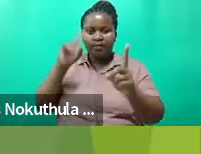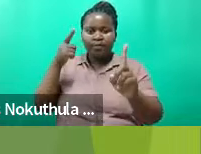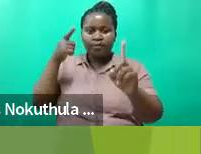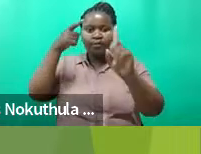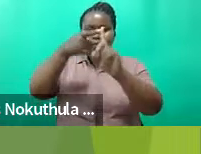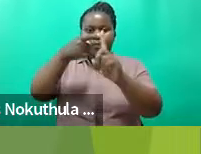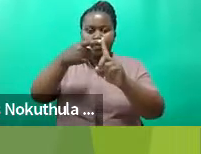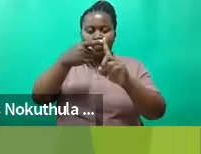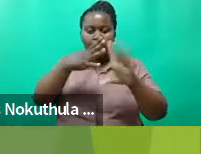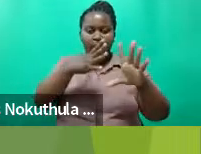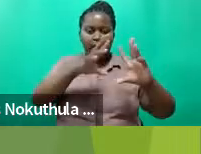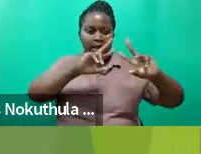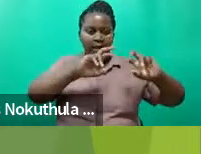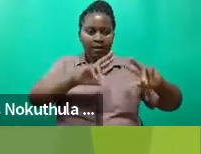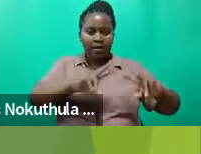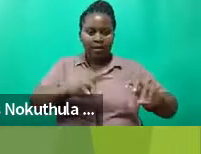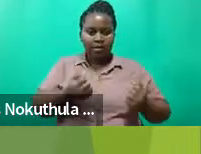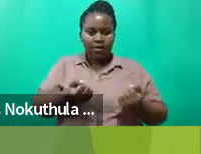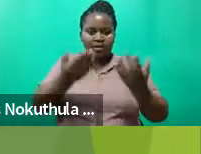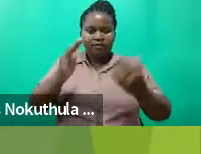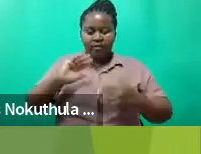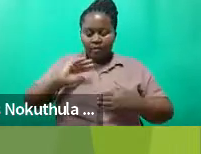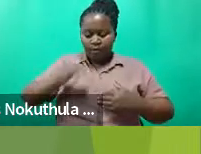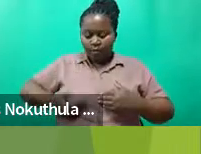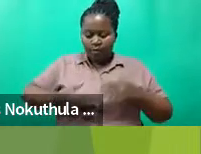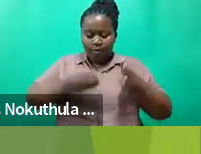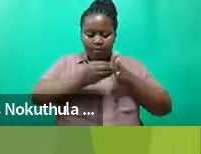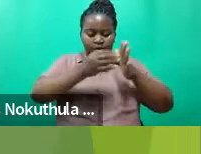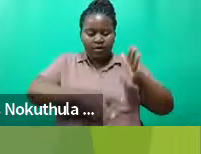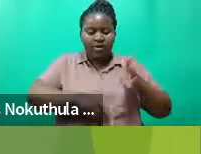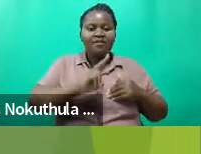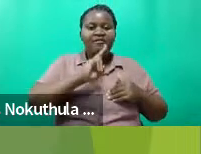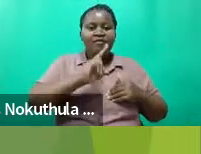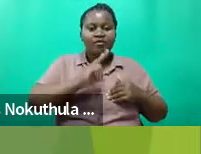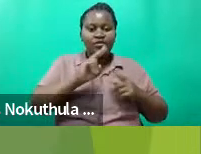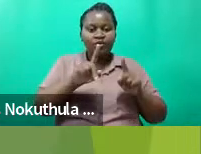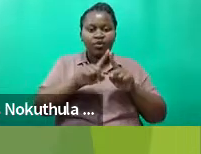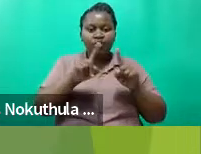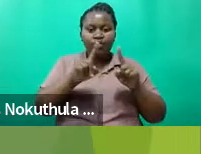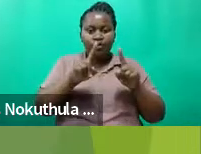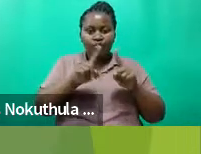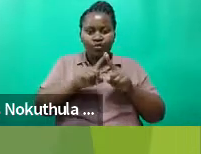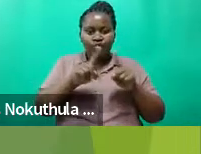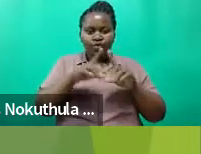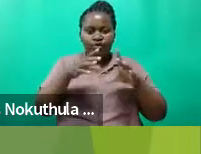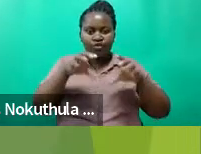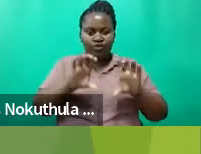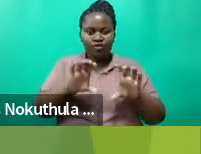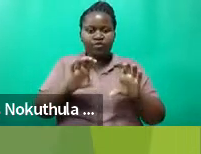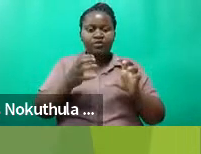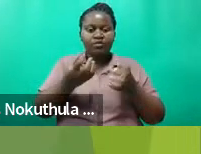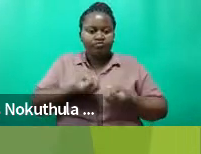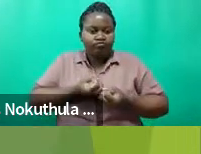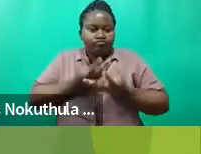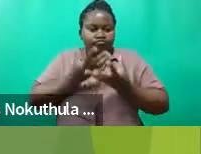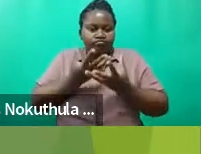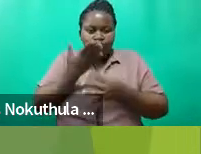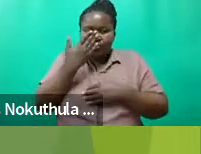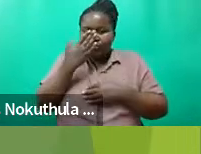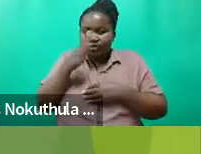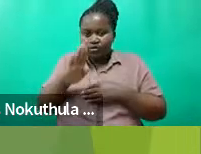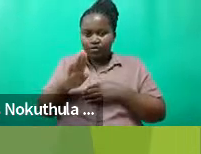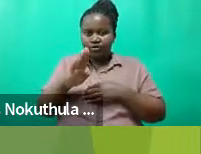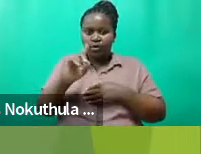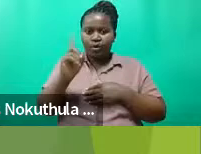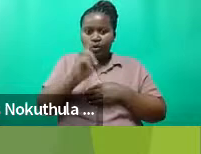actually to give female students a voice and a chance to express own attitude about what do women living